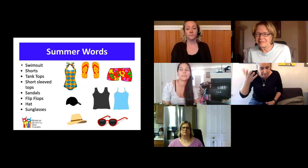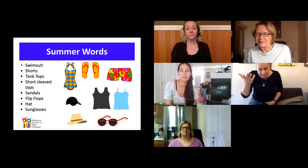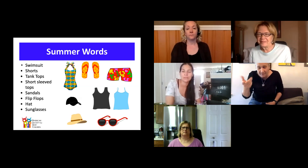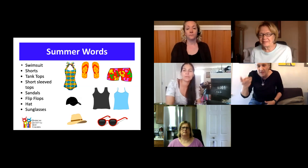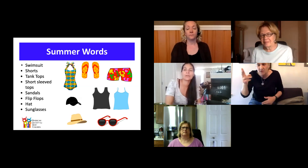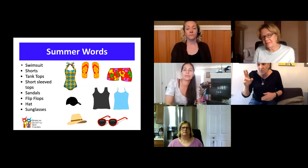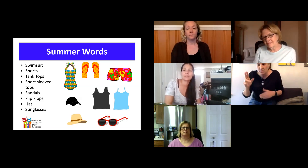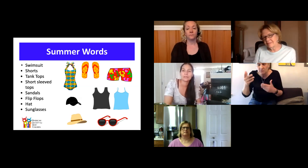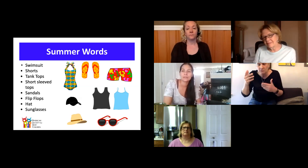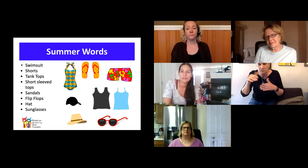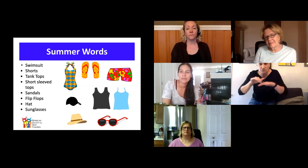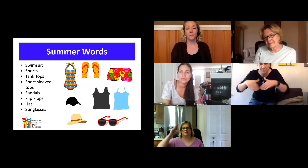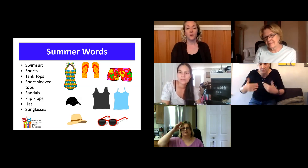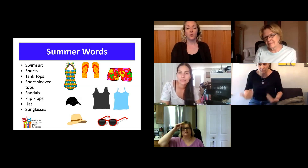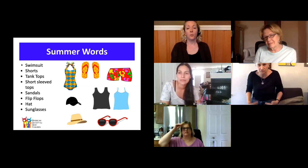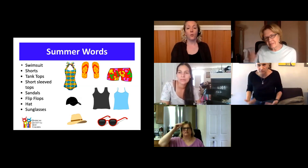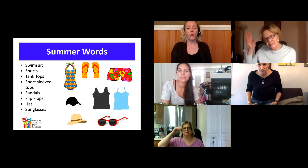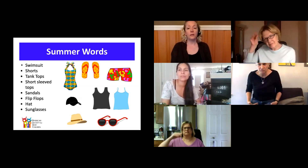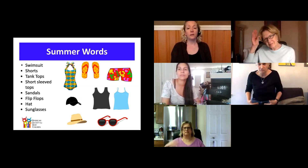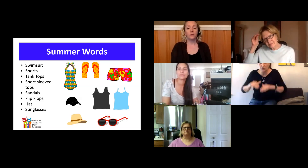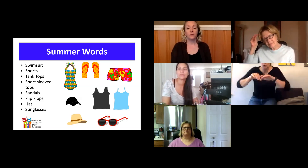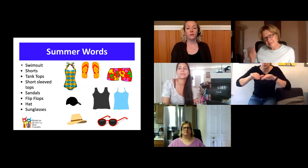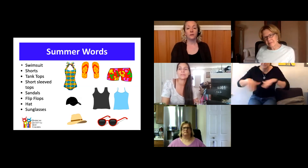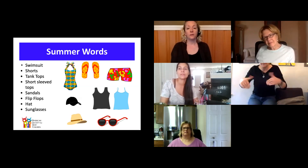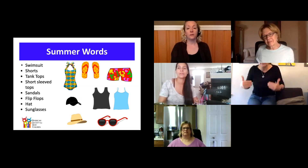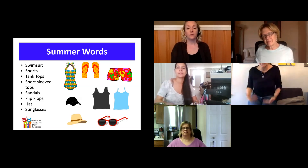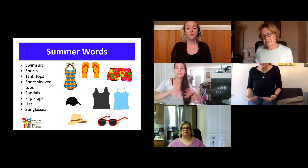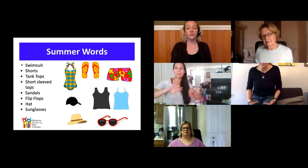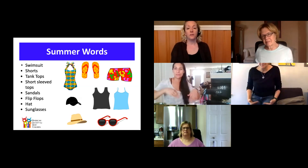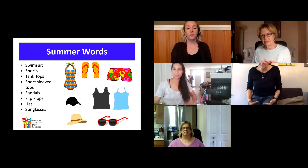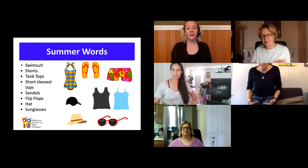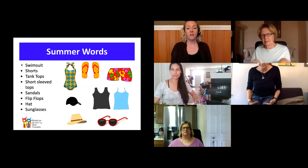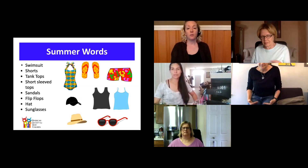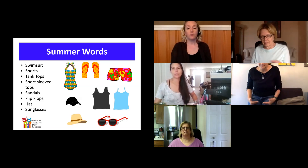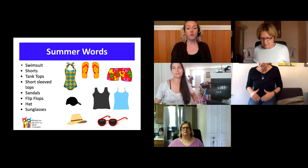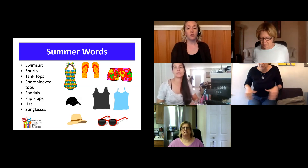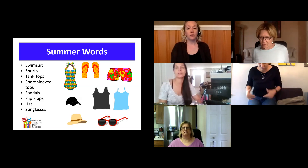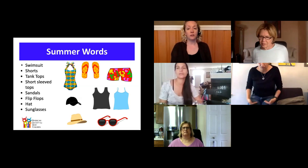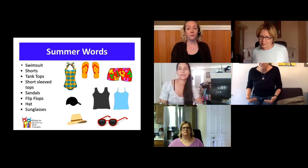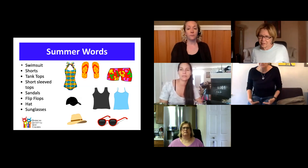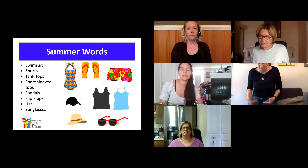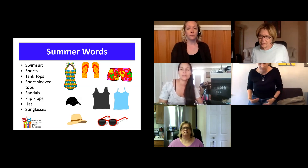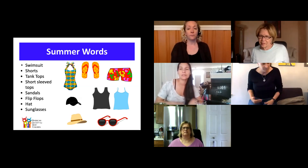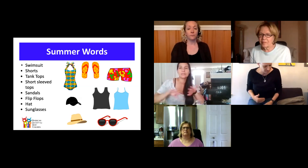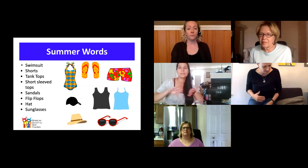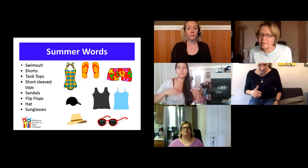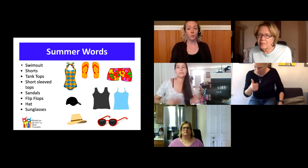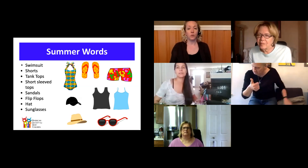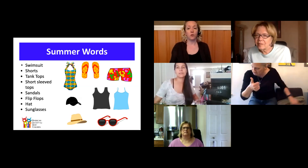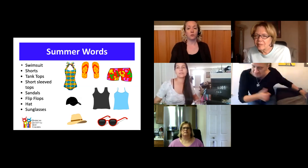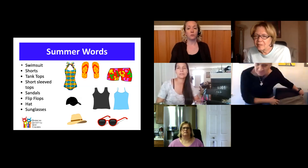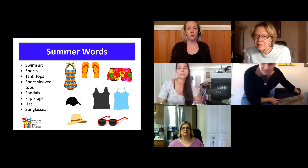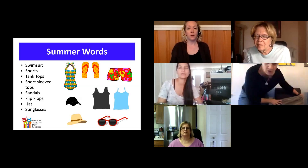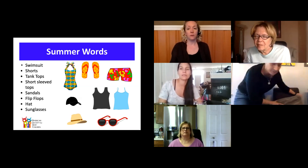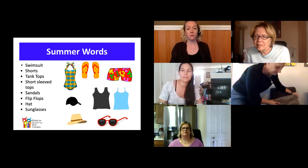Or boys typically have swim trunks, which go, yeah, you hit along